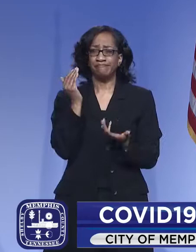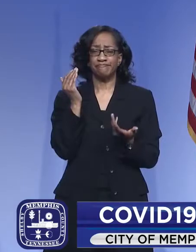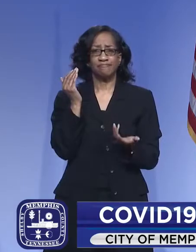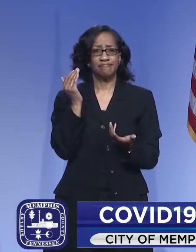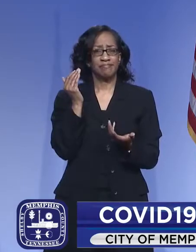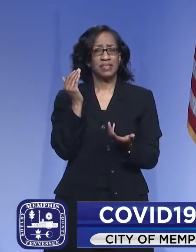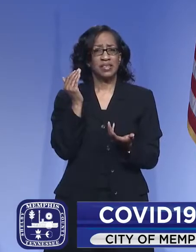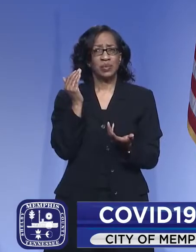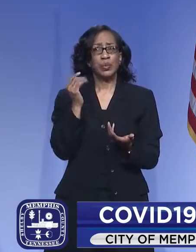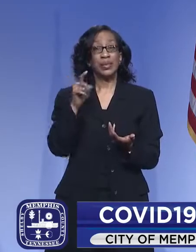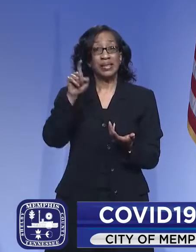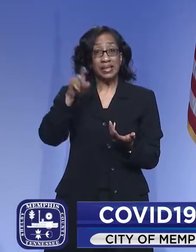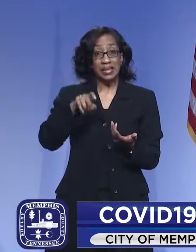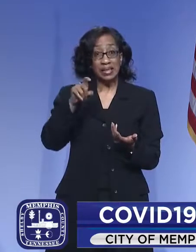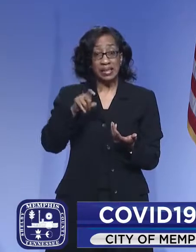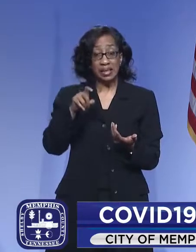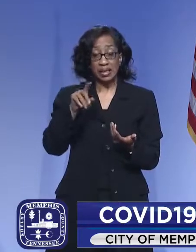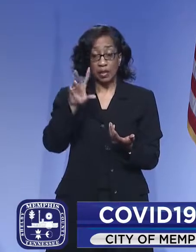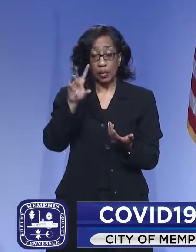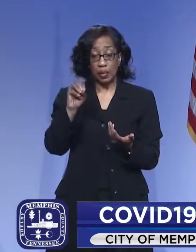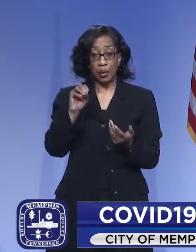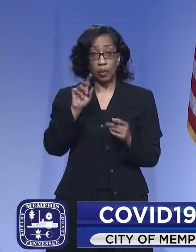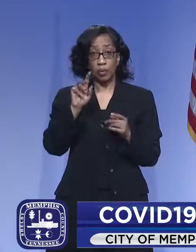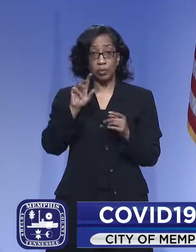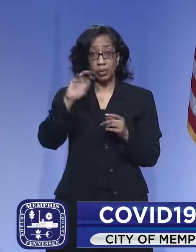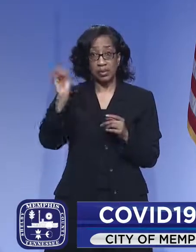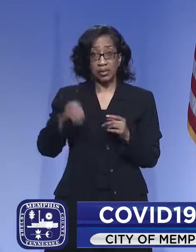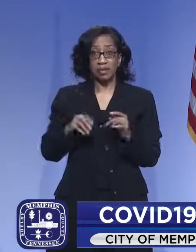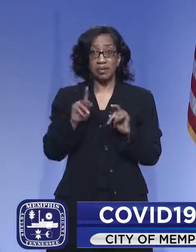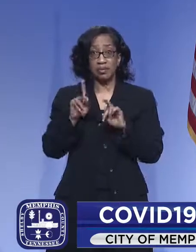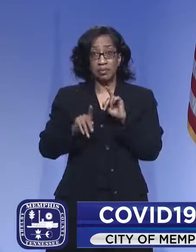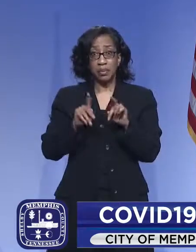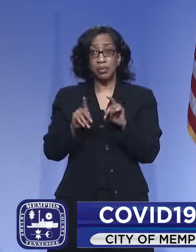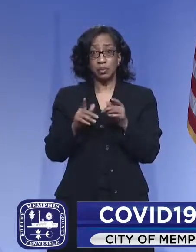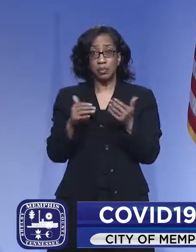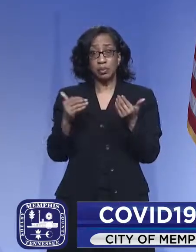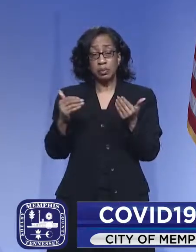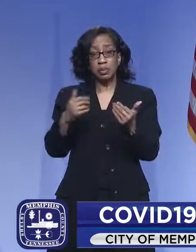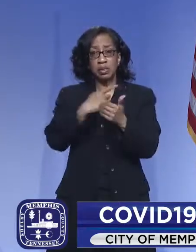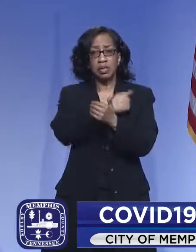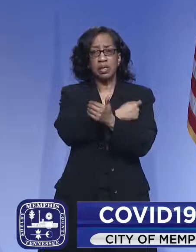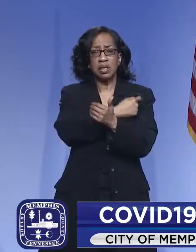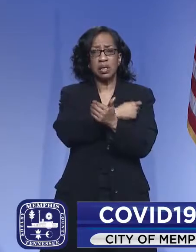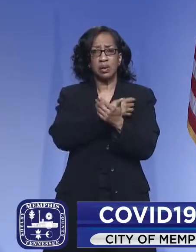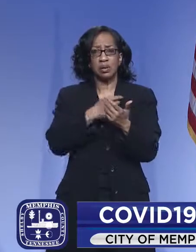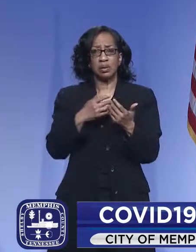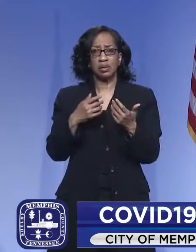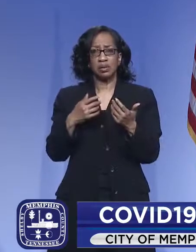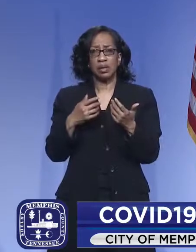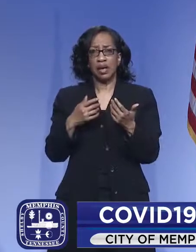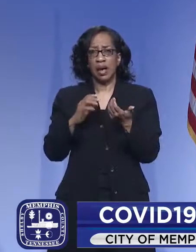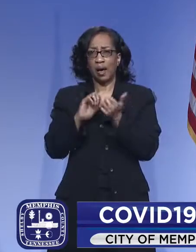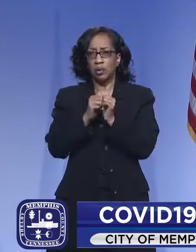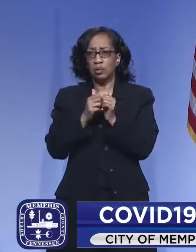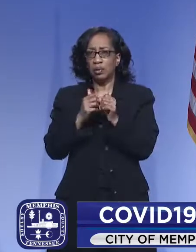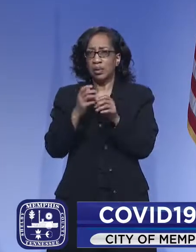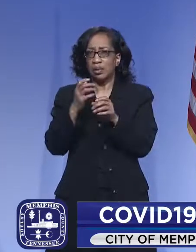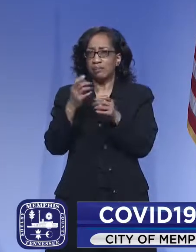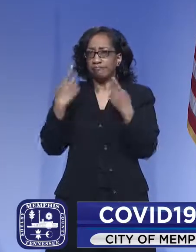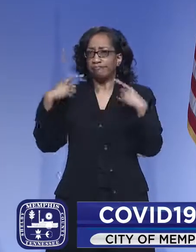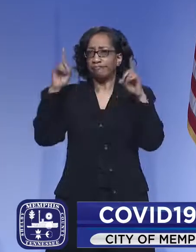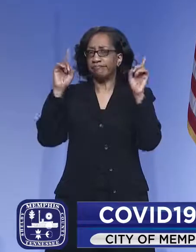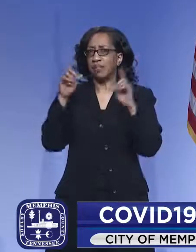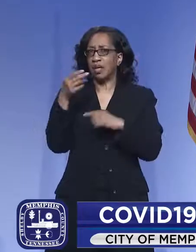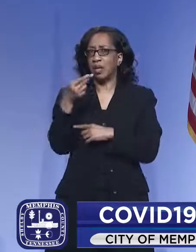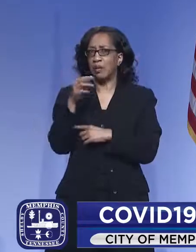be to get herd immunity. Can you comment on what you know about what percentage are reluctant and what sort